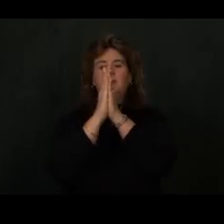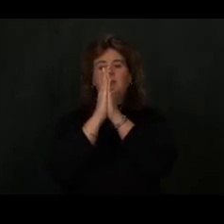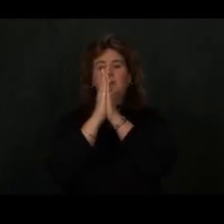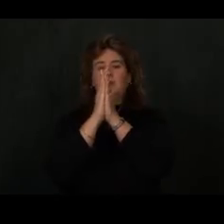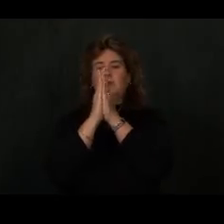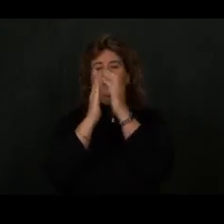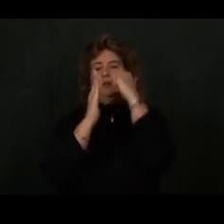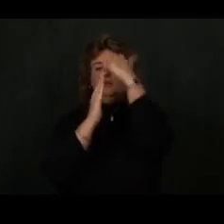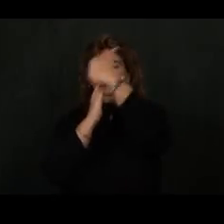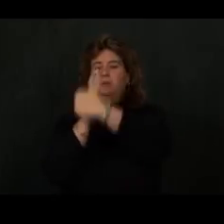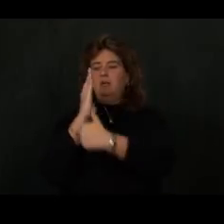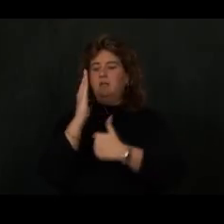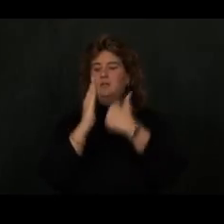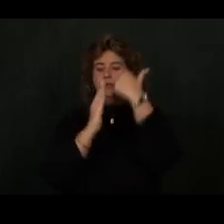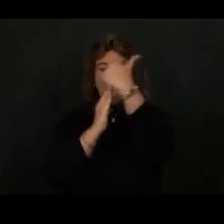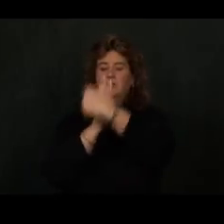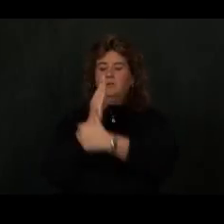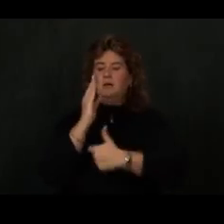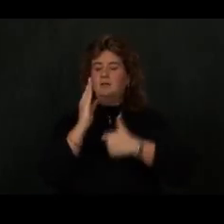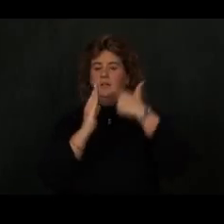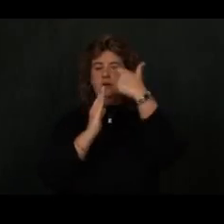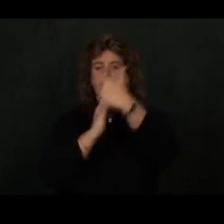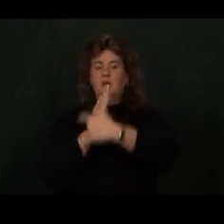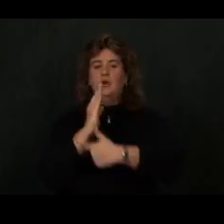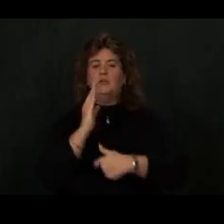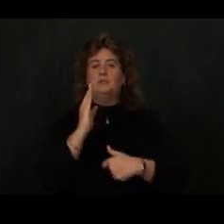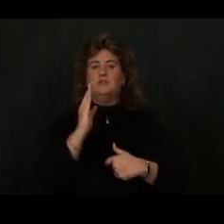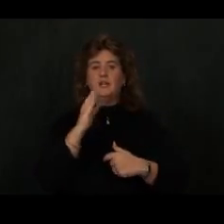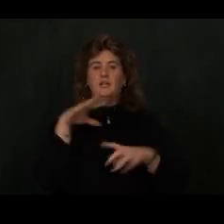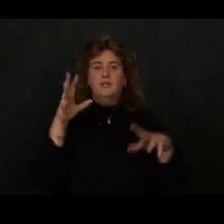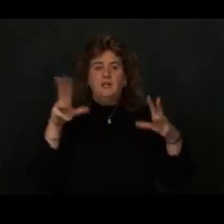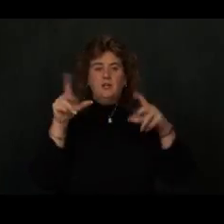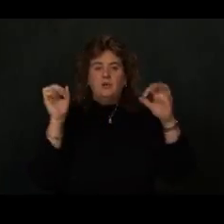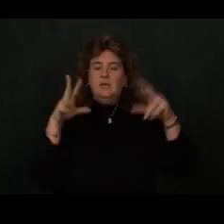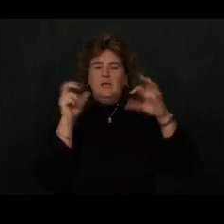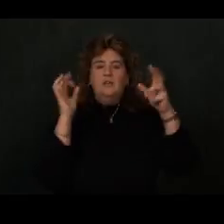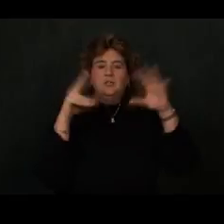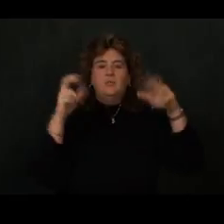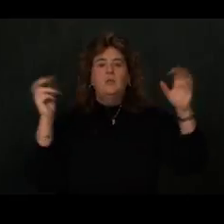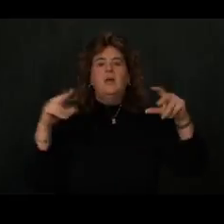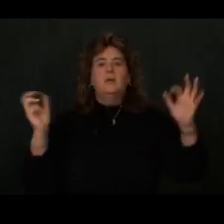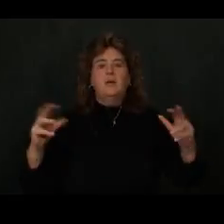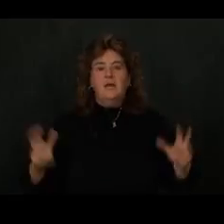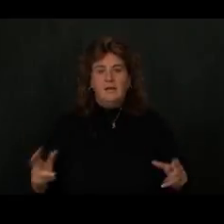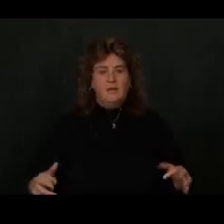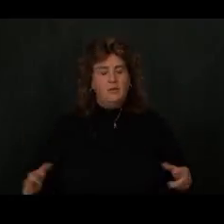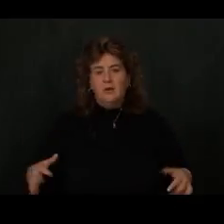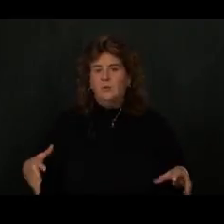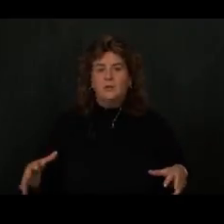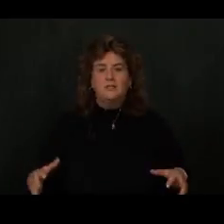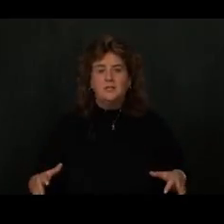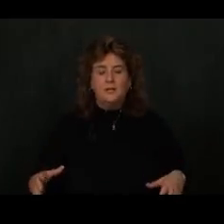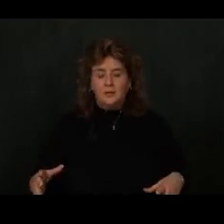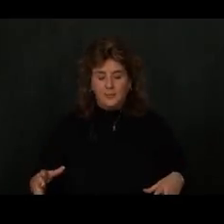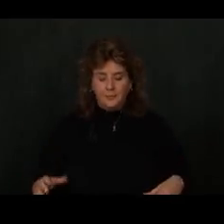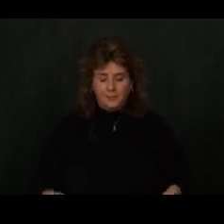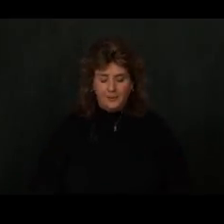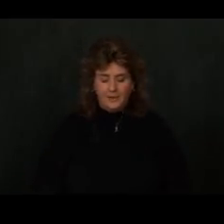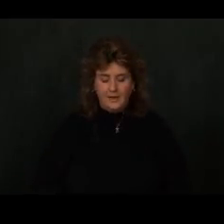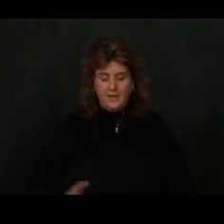bacteria, completely surrounding the bacteria are flagella. So it can swim anywhere it wants to go. All right?